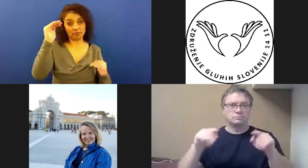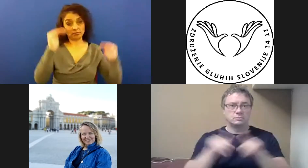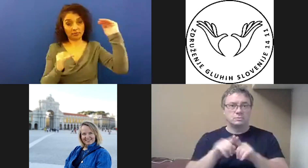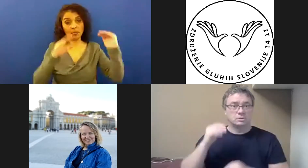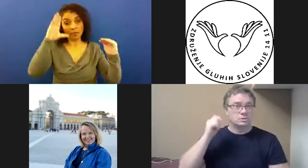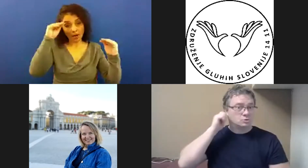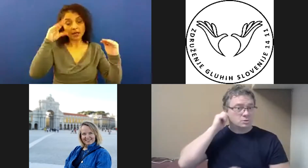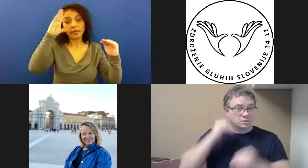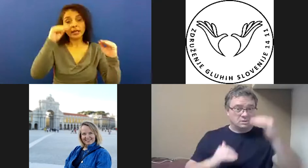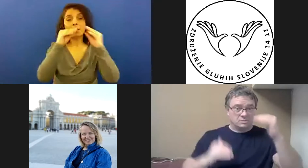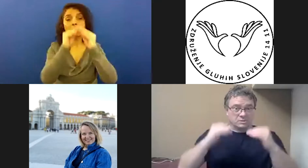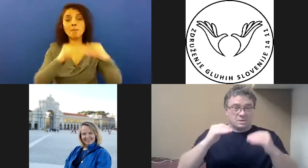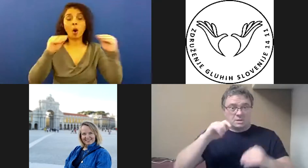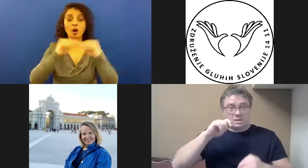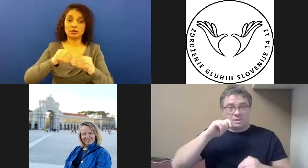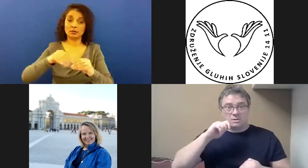the food.